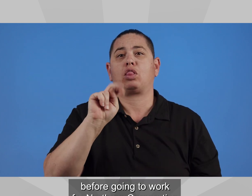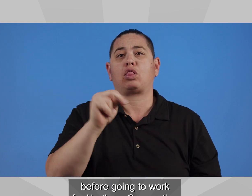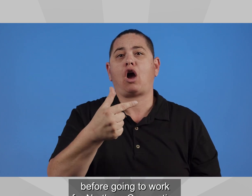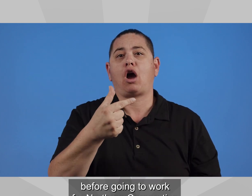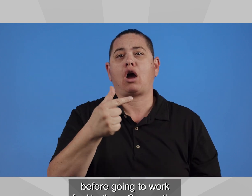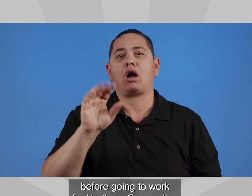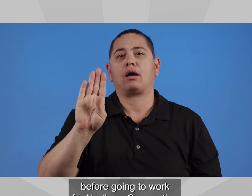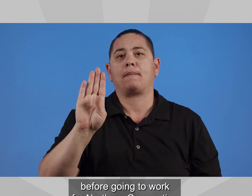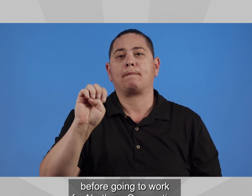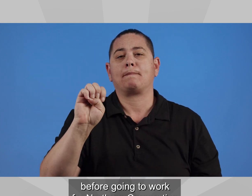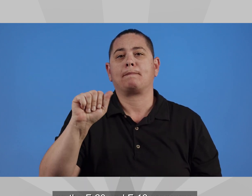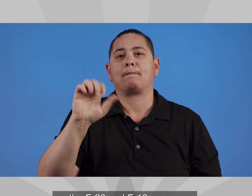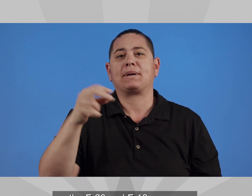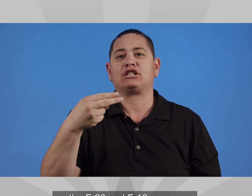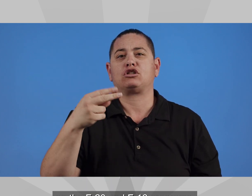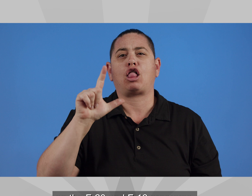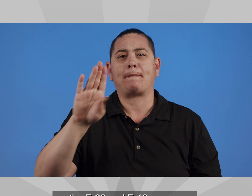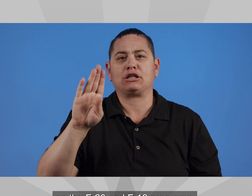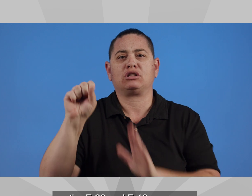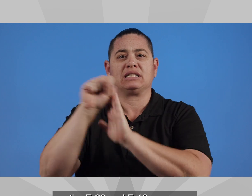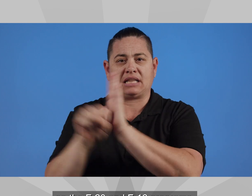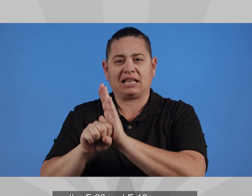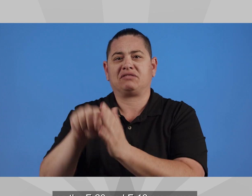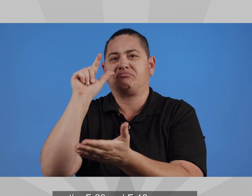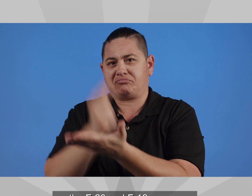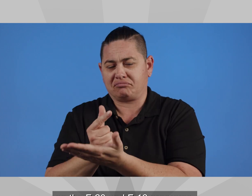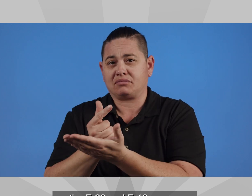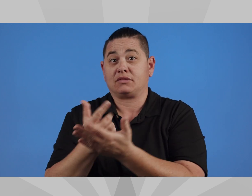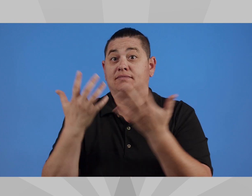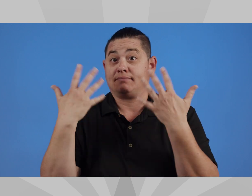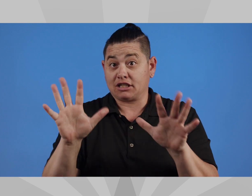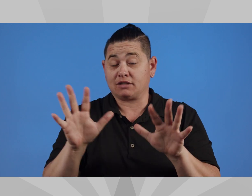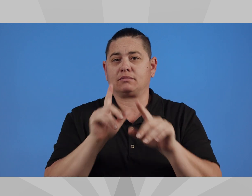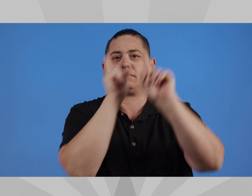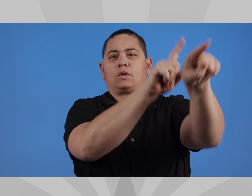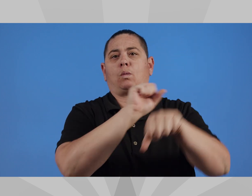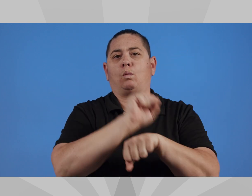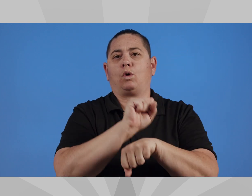for Northrop Corporation on the F-20 and F-18 programs.